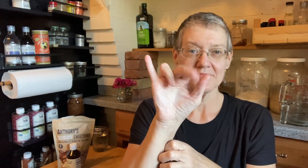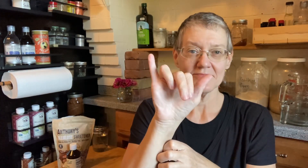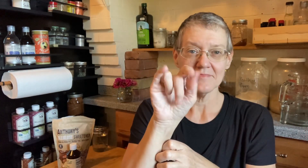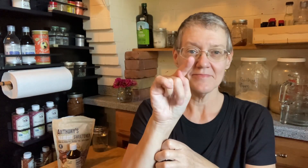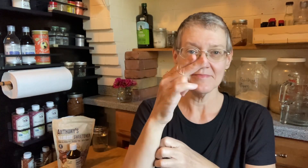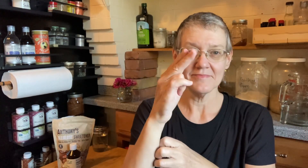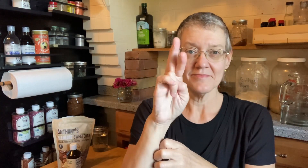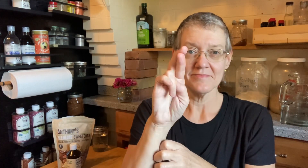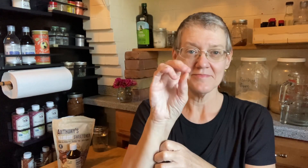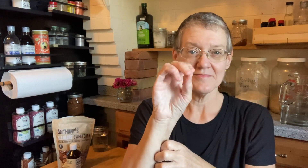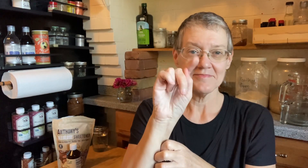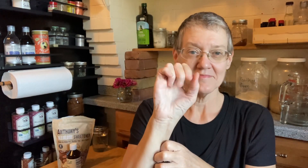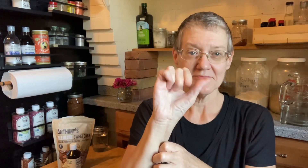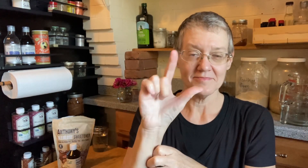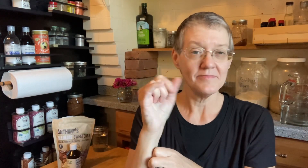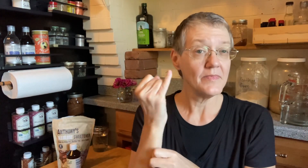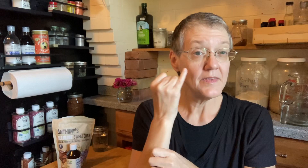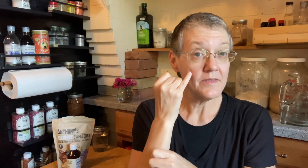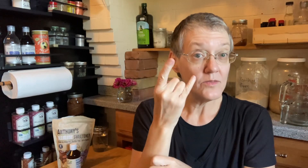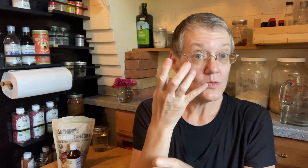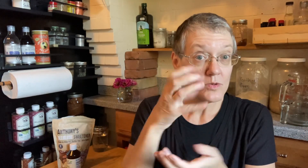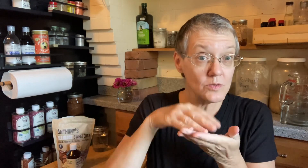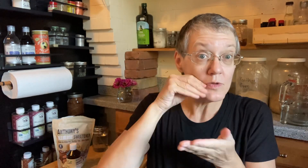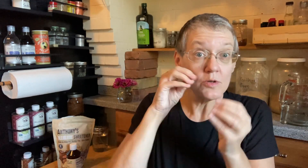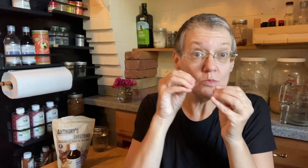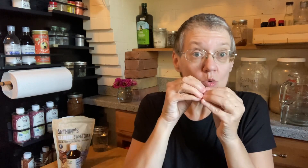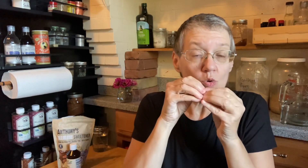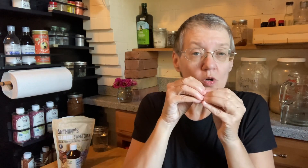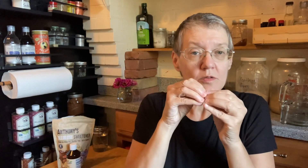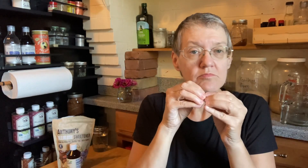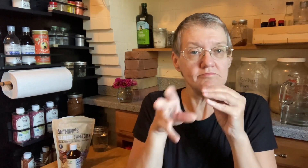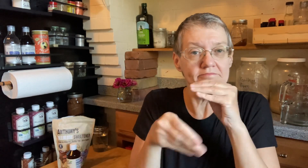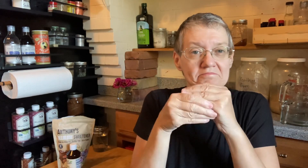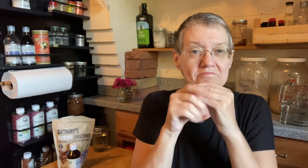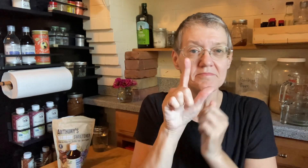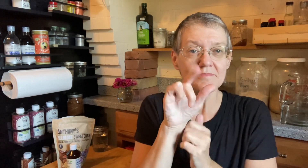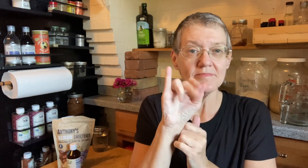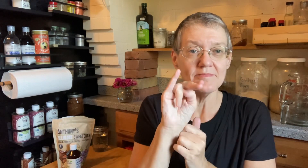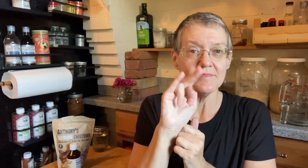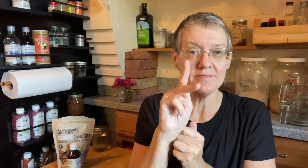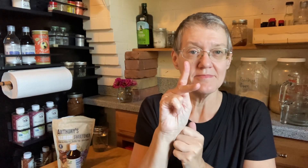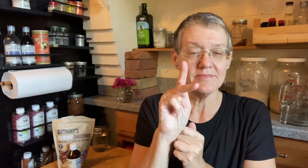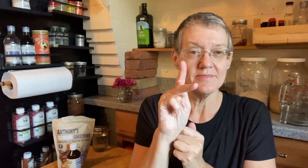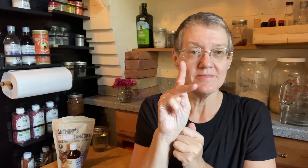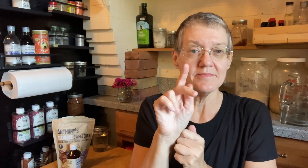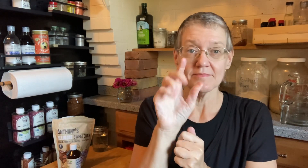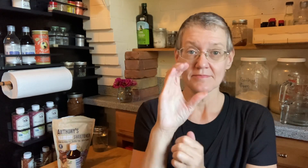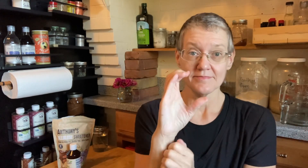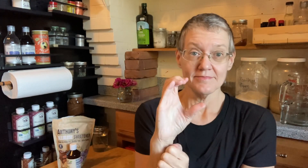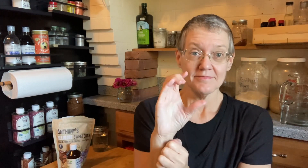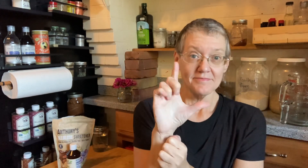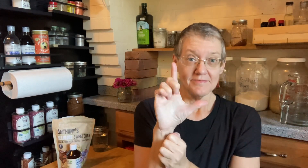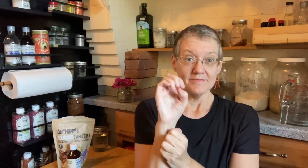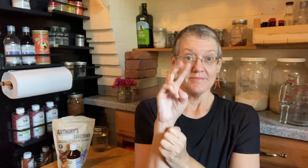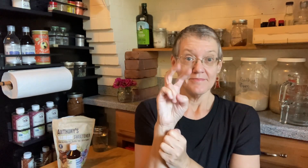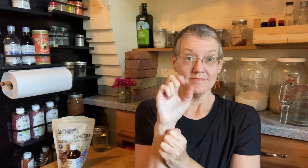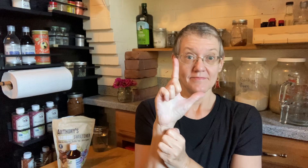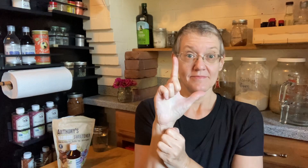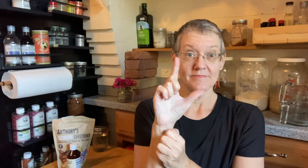These are going to replace erythritol. Now if you want to learn more about Allulose, I'm going to add a link to a